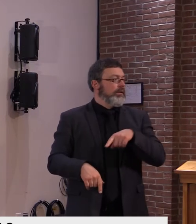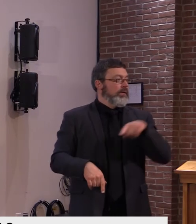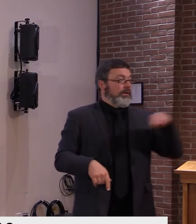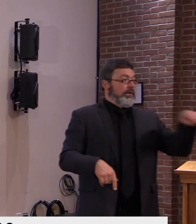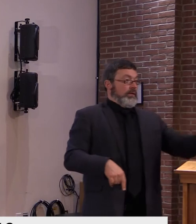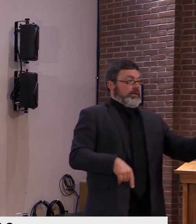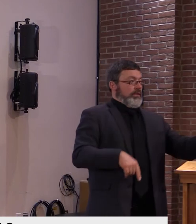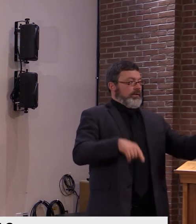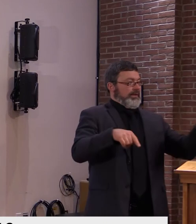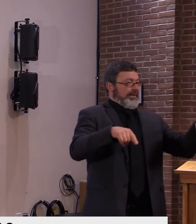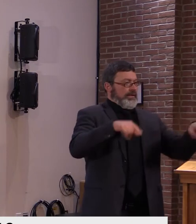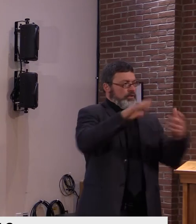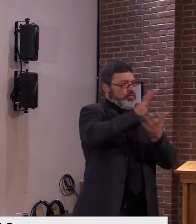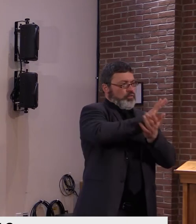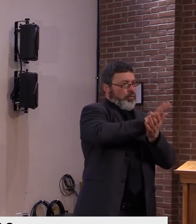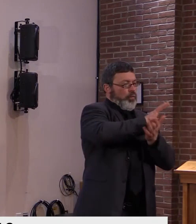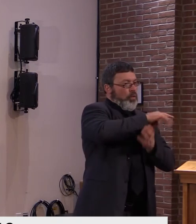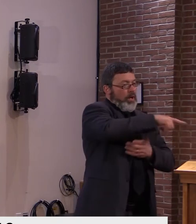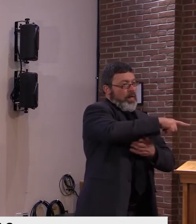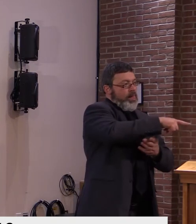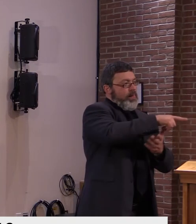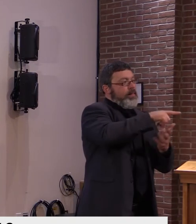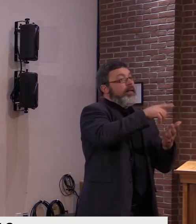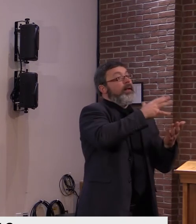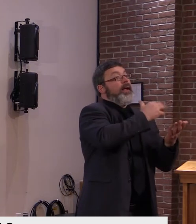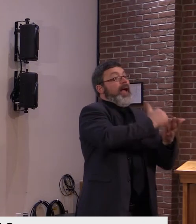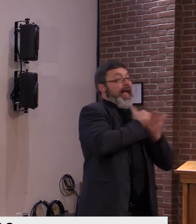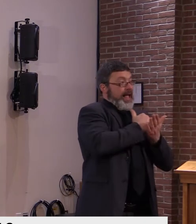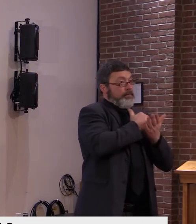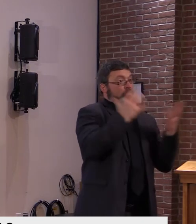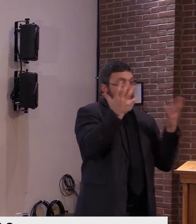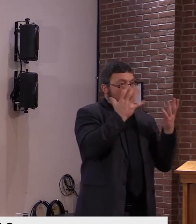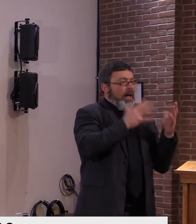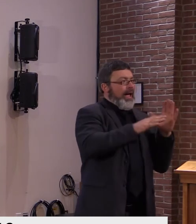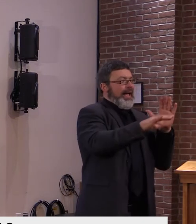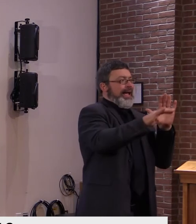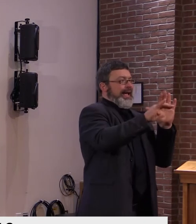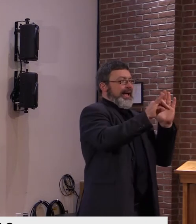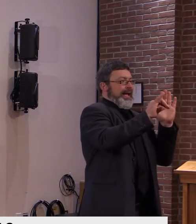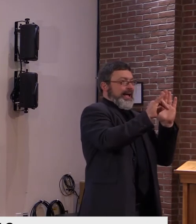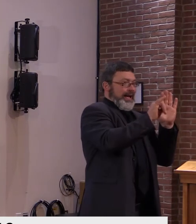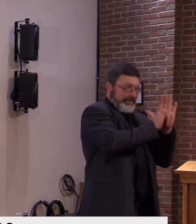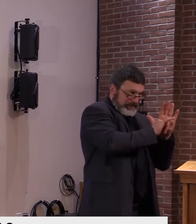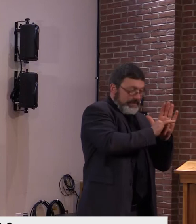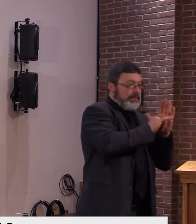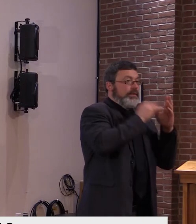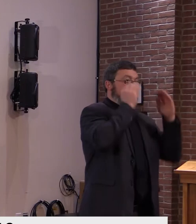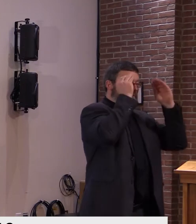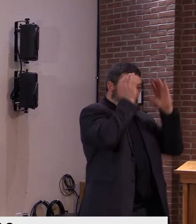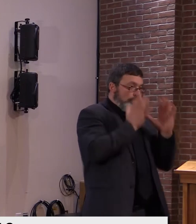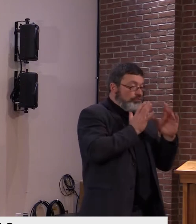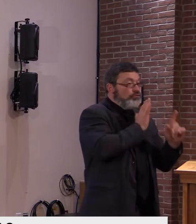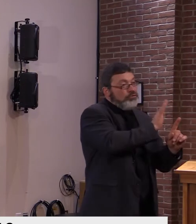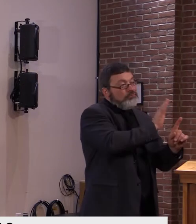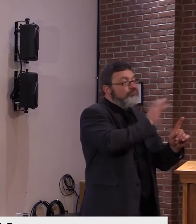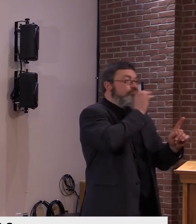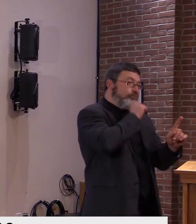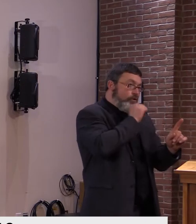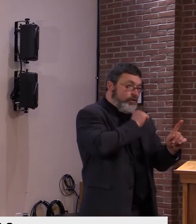range. Many of them, though, are very young and might be in the group that might not have as significant an